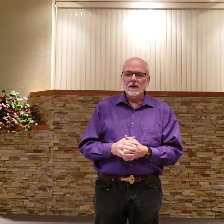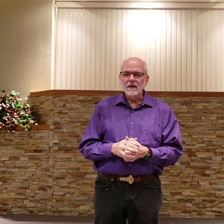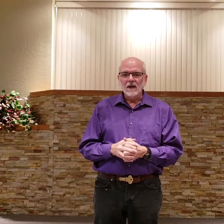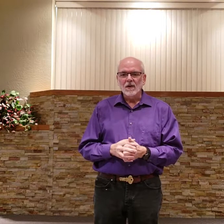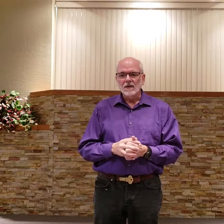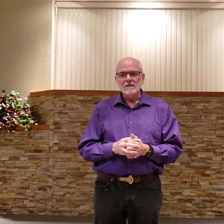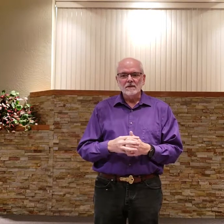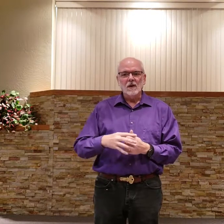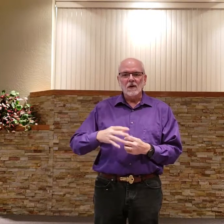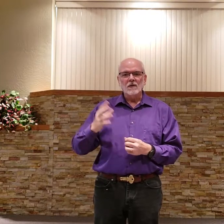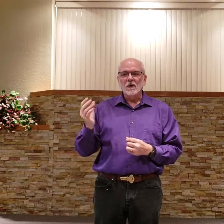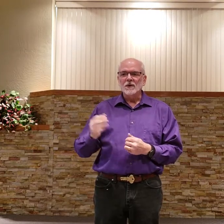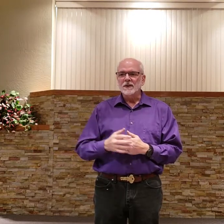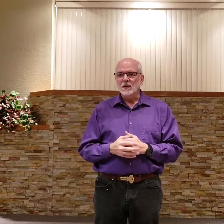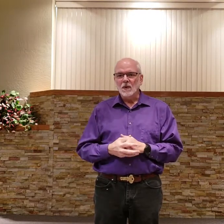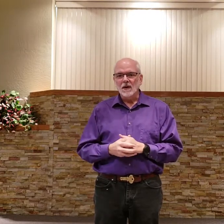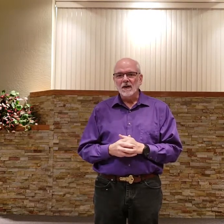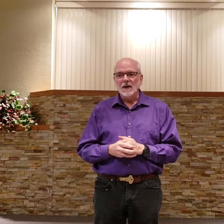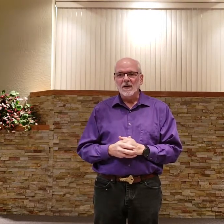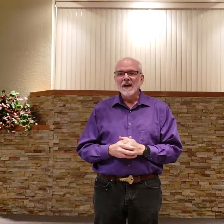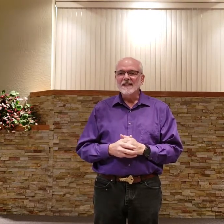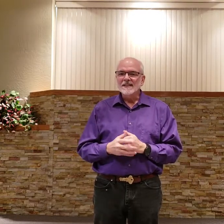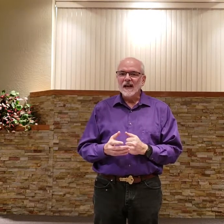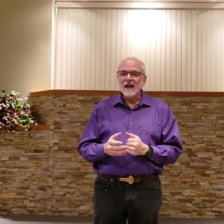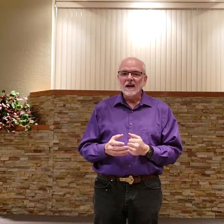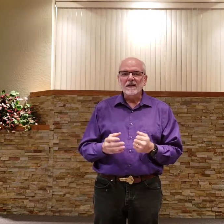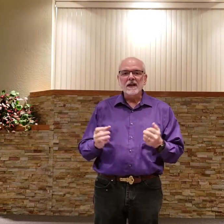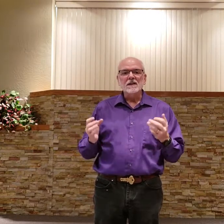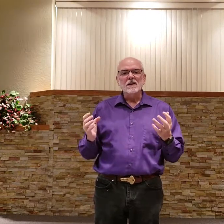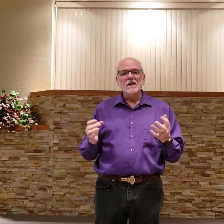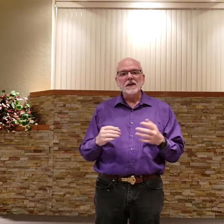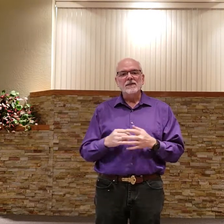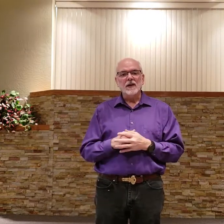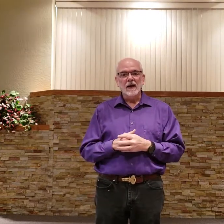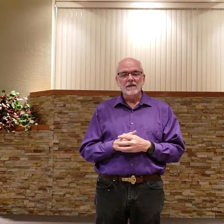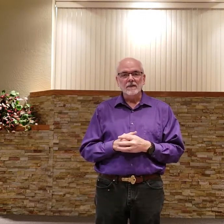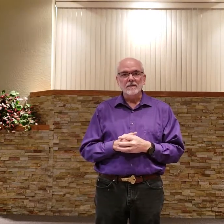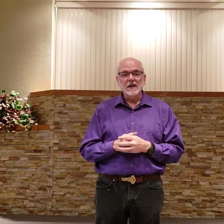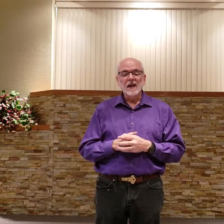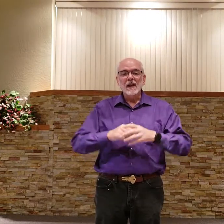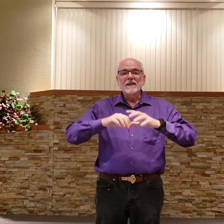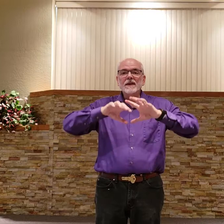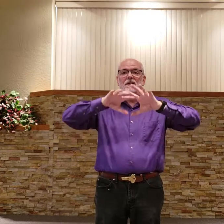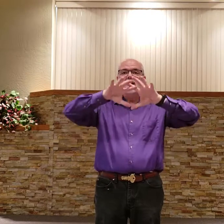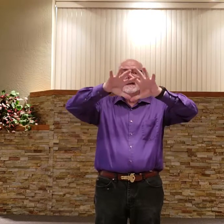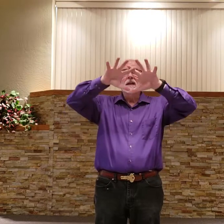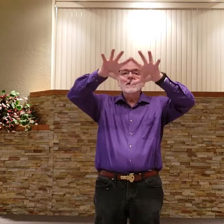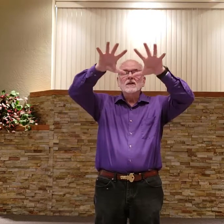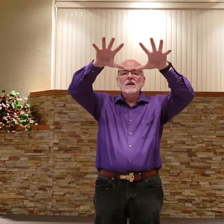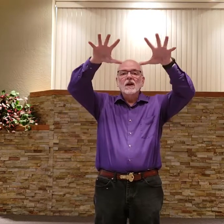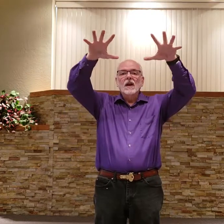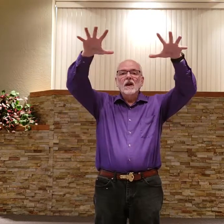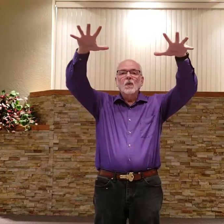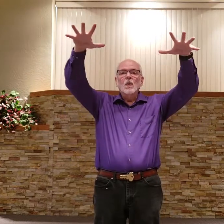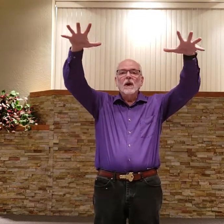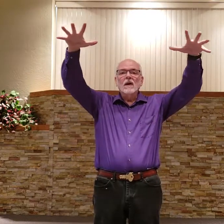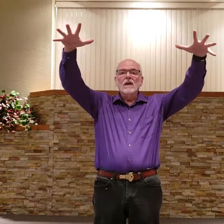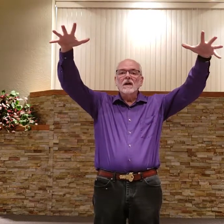you know, go to the grocery store, you know? Zion, that's another name for heaven. This is where